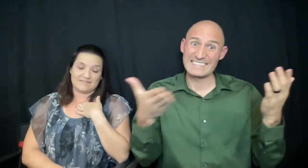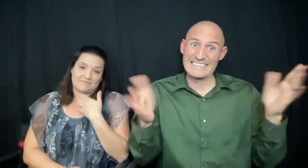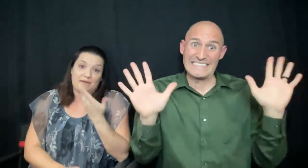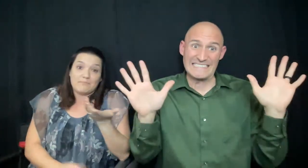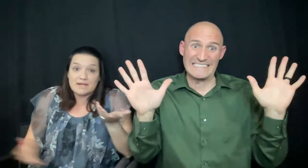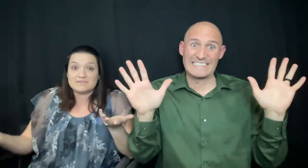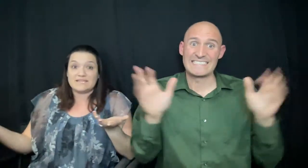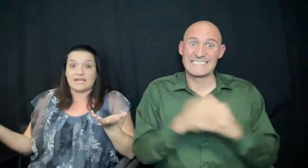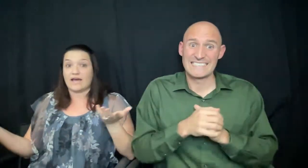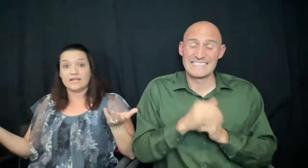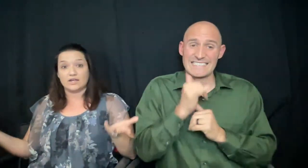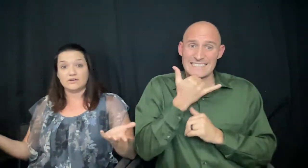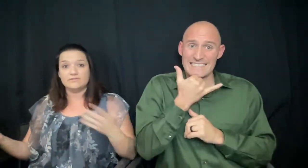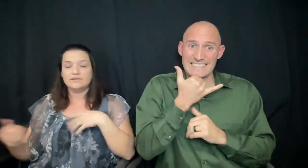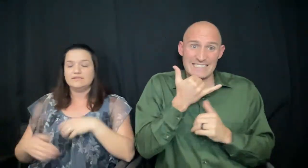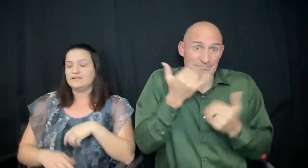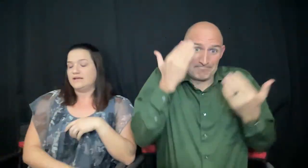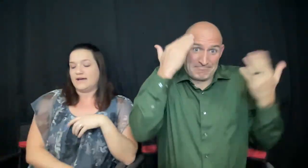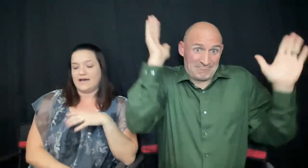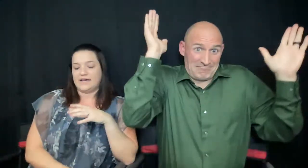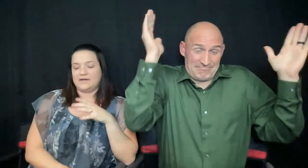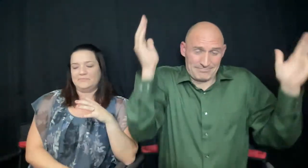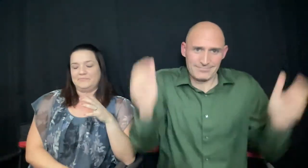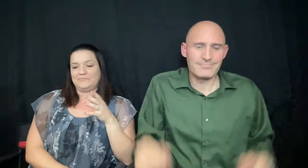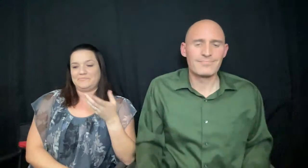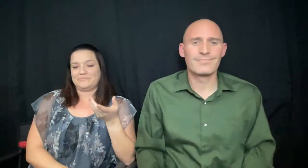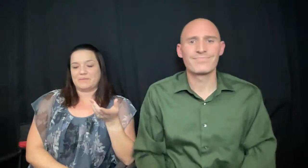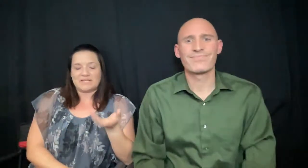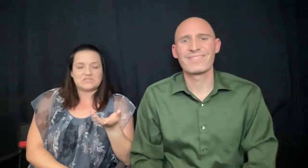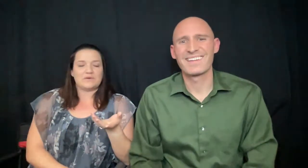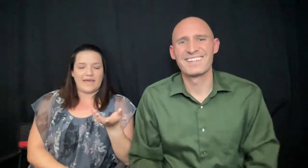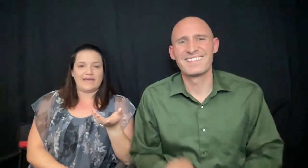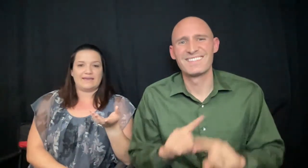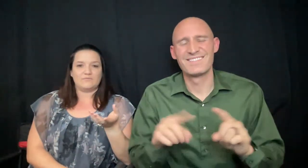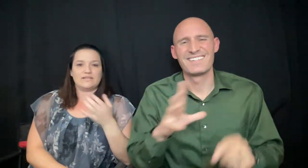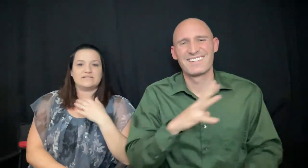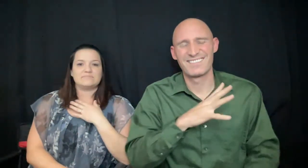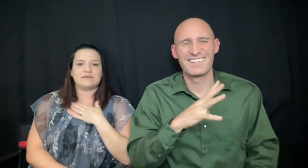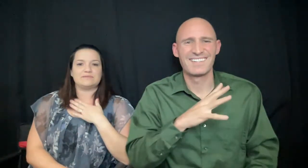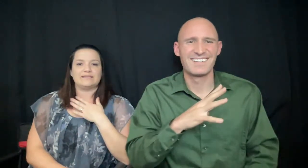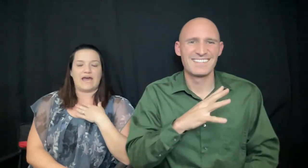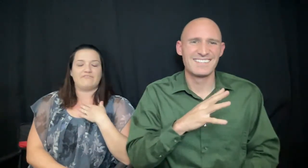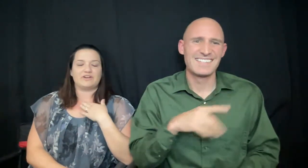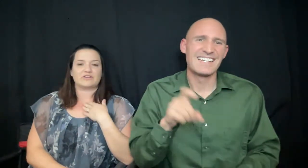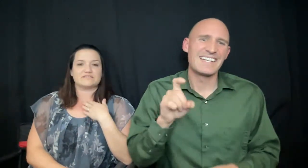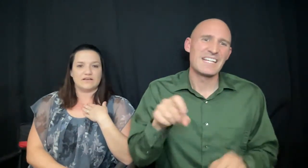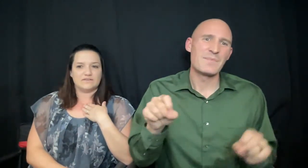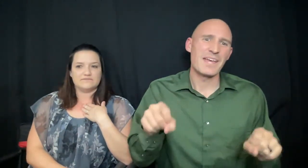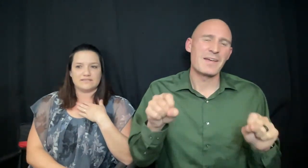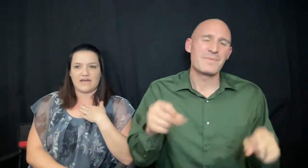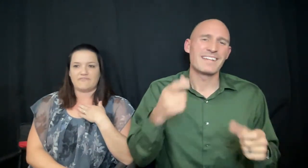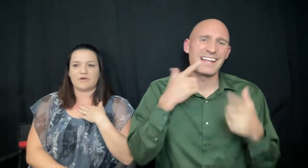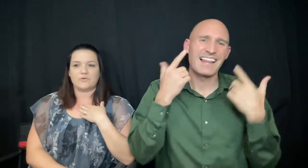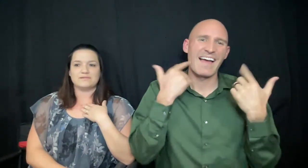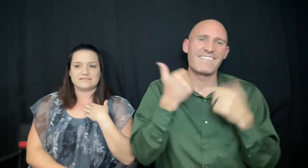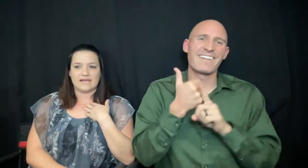I made a mistake. I didn't know. But it's okay. We need to be able to laugh at ourselves and laugh at our own